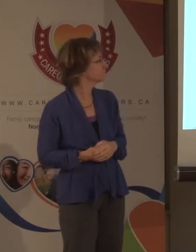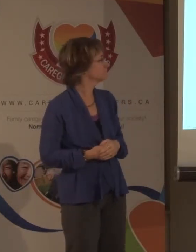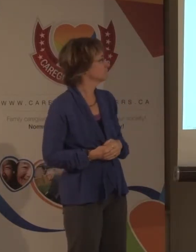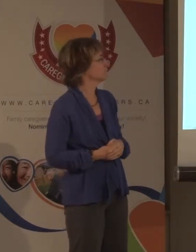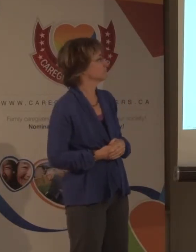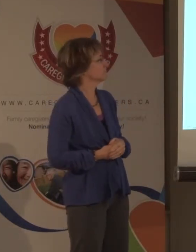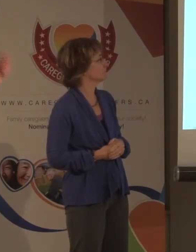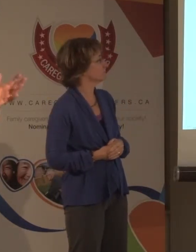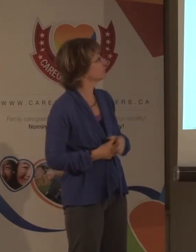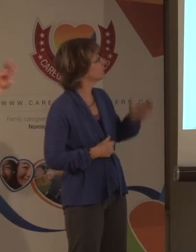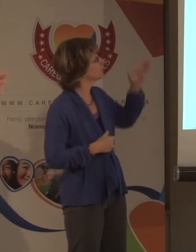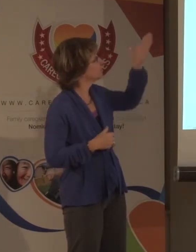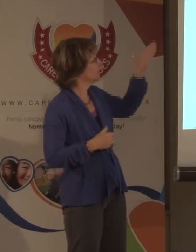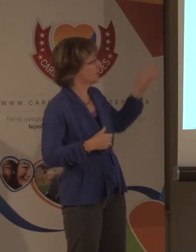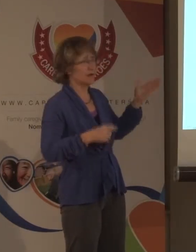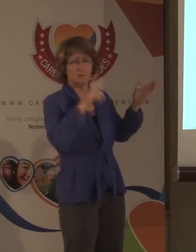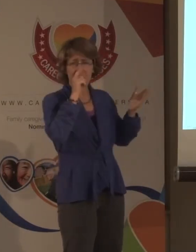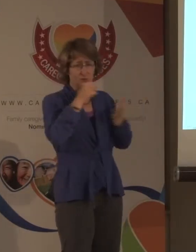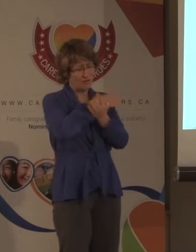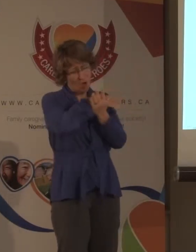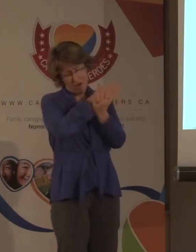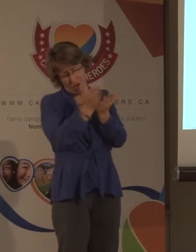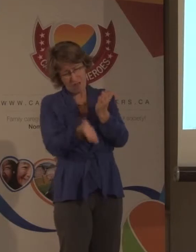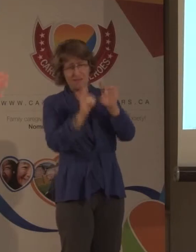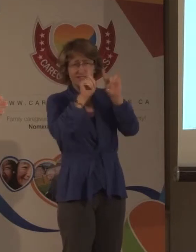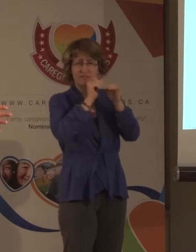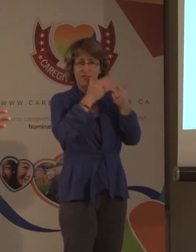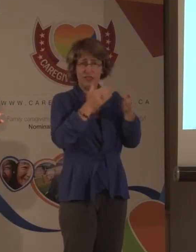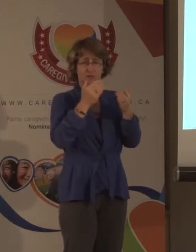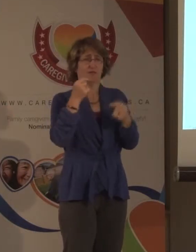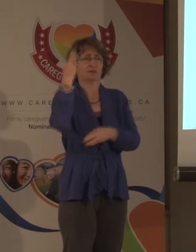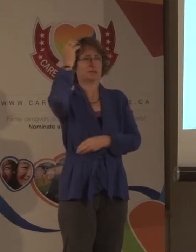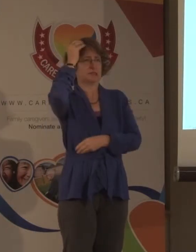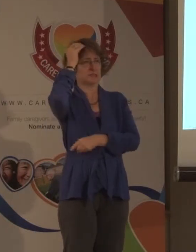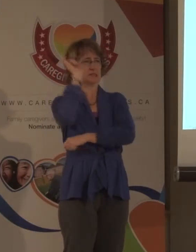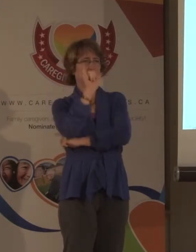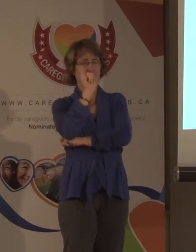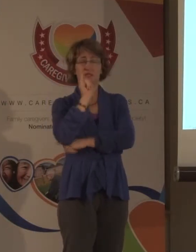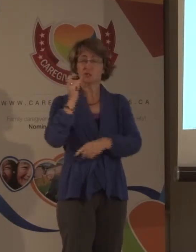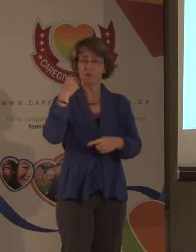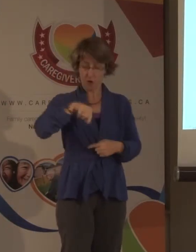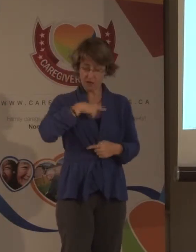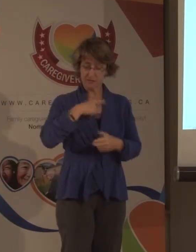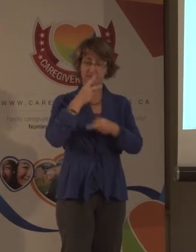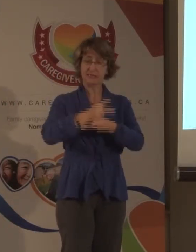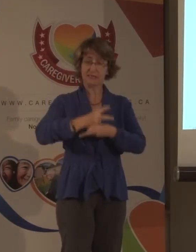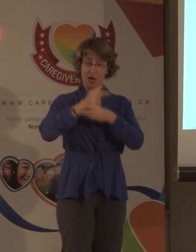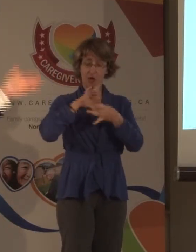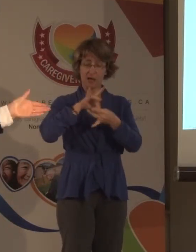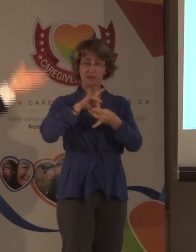So when you have that scope of what we have to look at, we have to look at things to consider. So with Care Connect, we have to